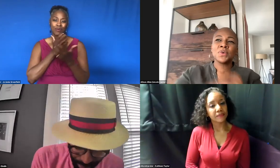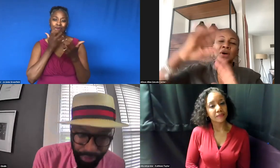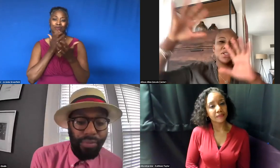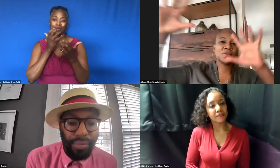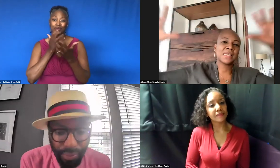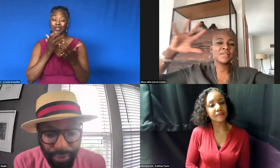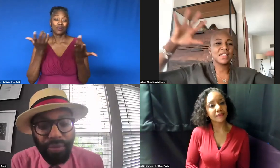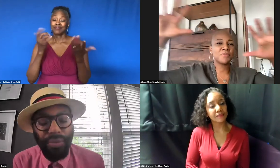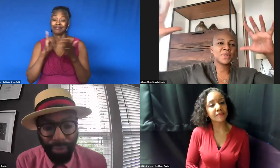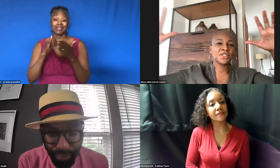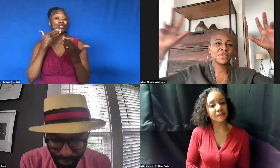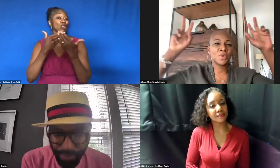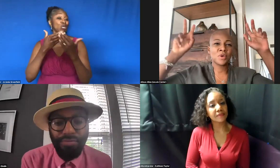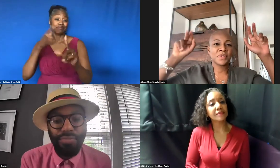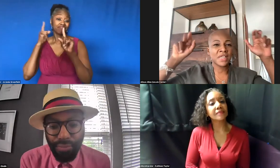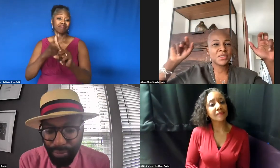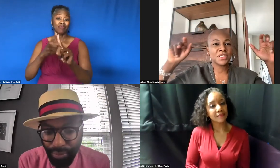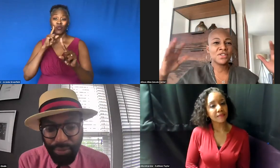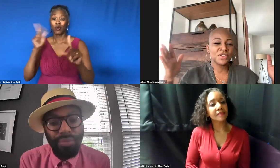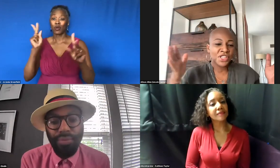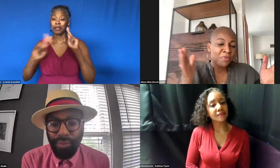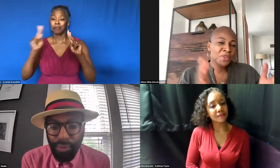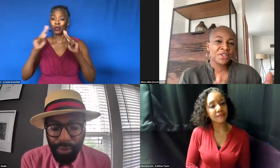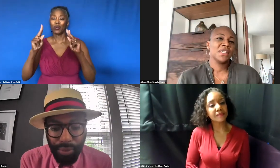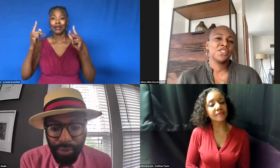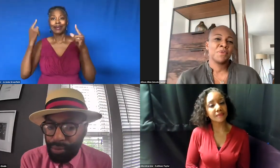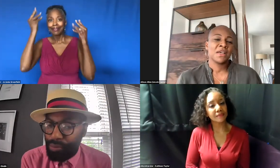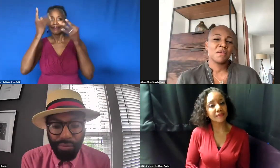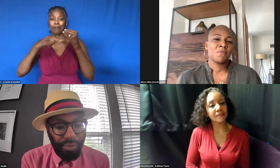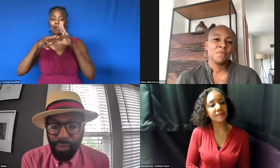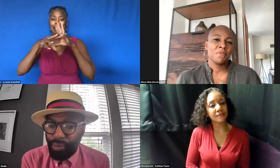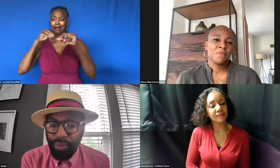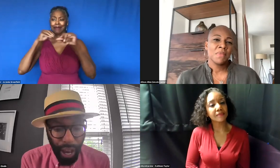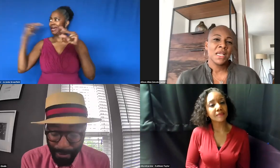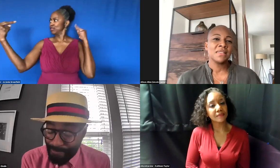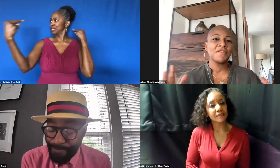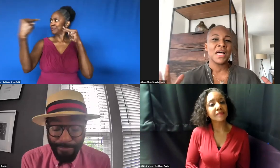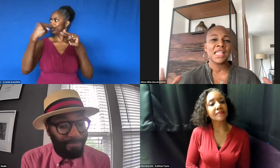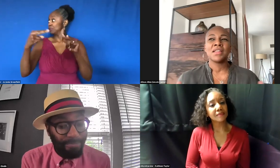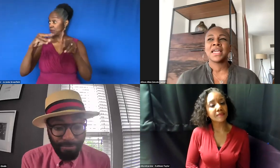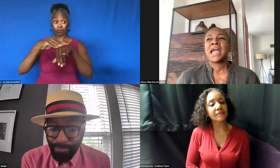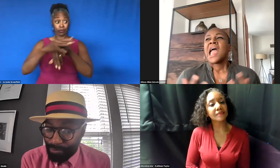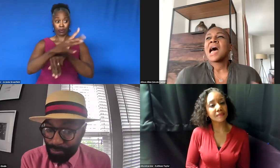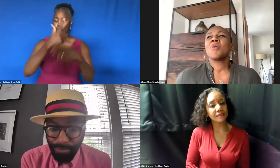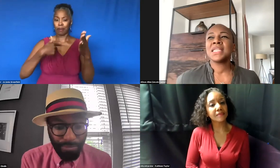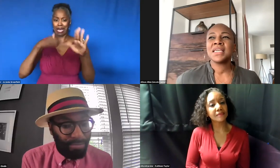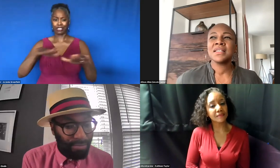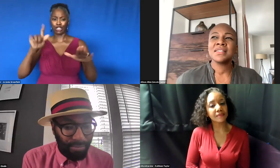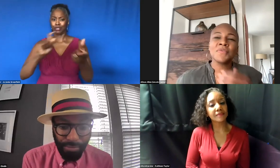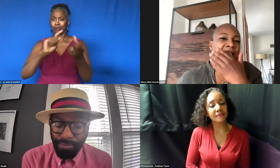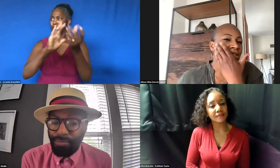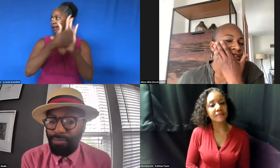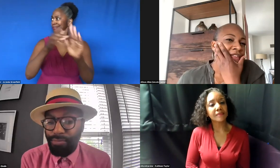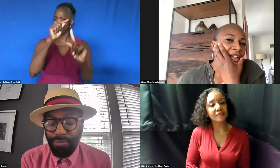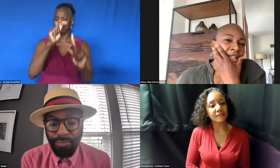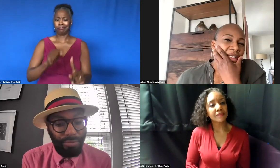who are using outside pressures or perceptions to shape what their kids should become. Yeah. It's a lot, like, how many kids